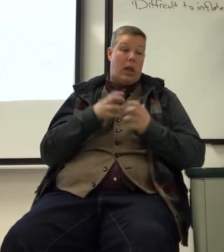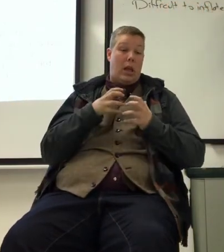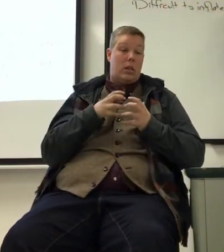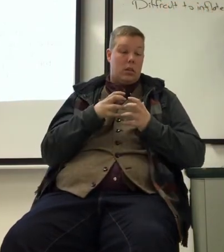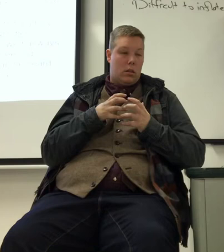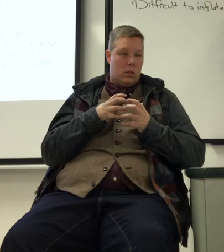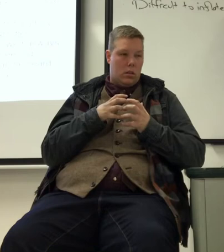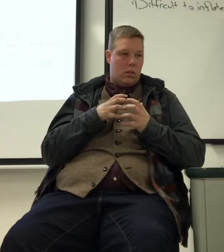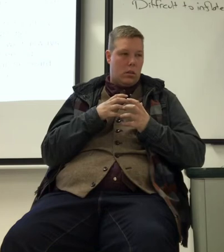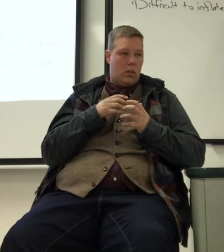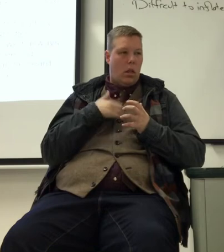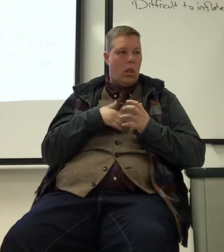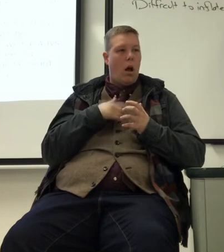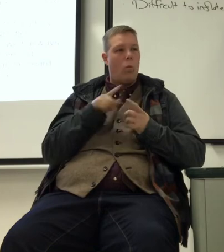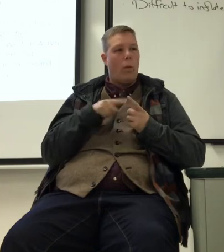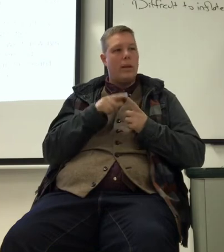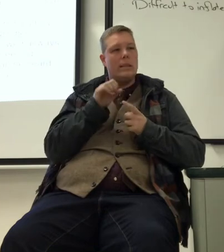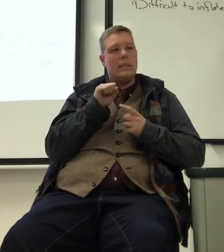stiff lung.